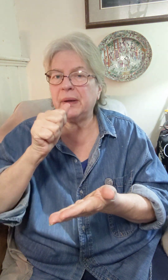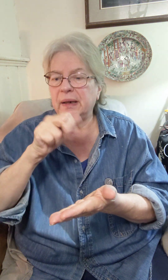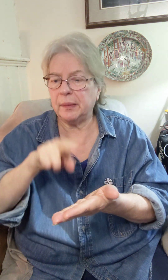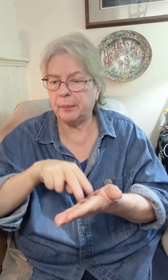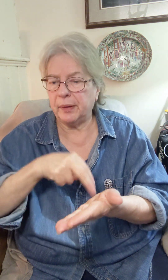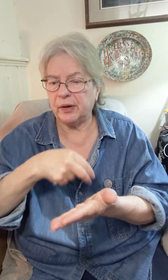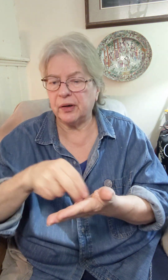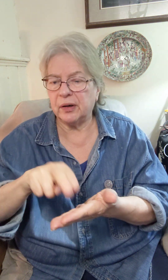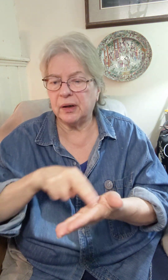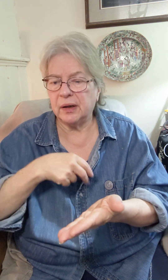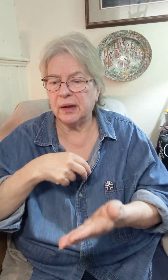Peanut butter.